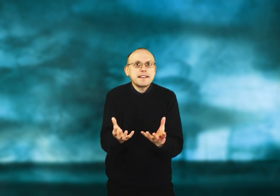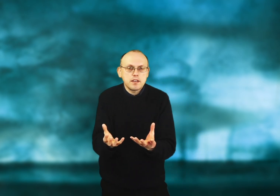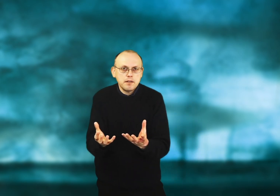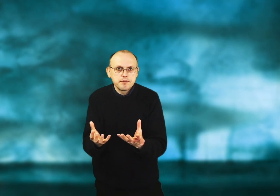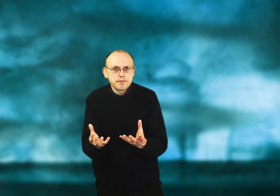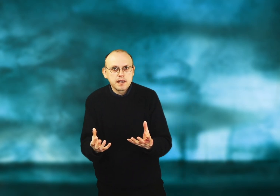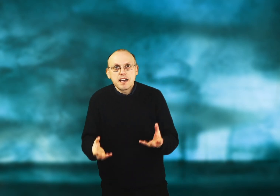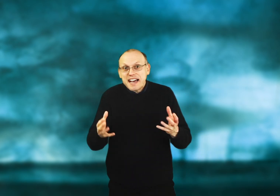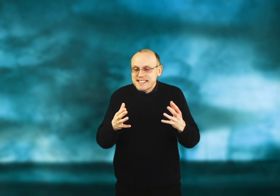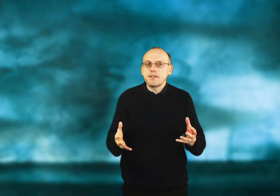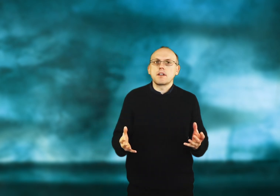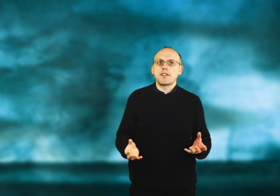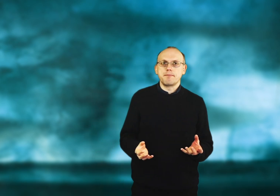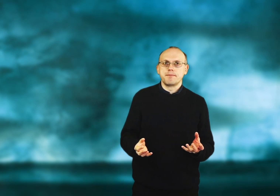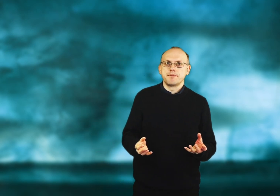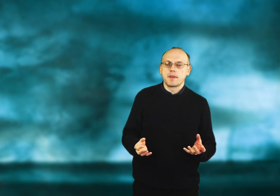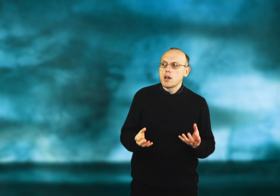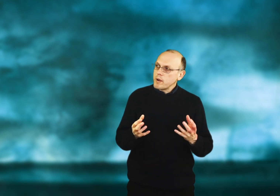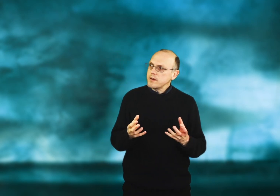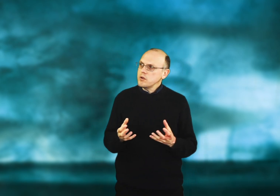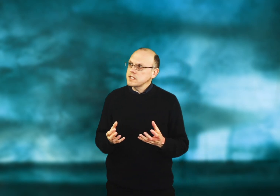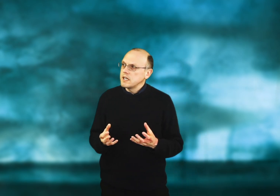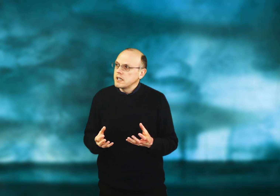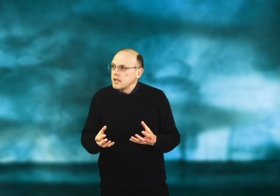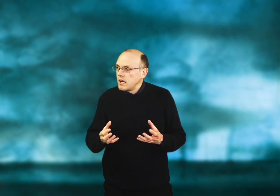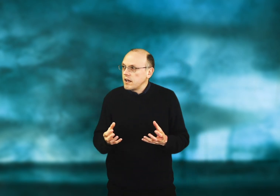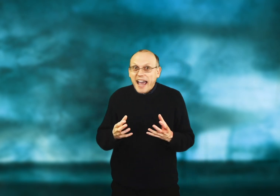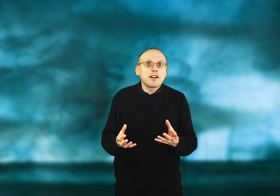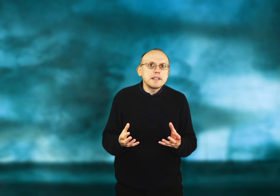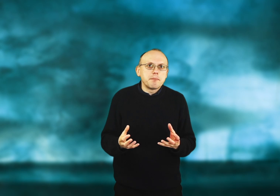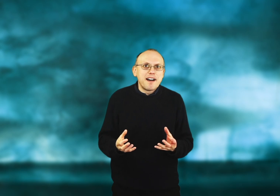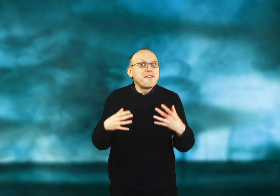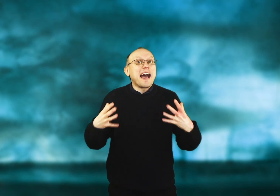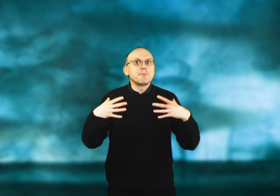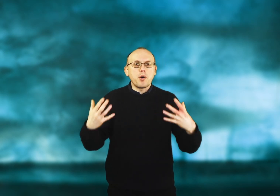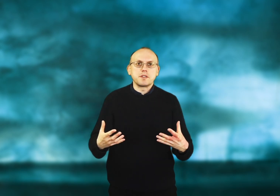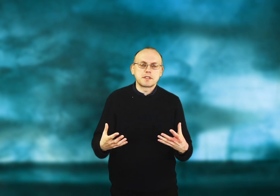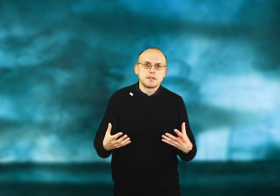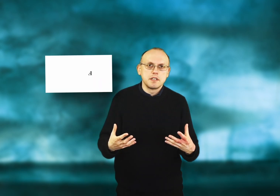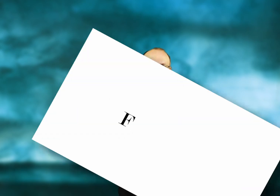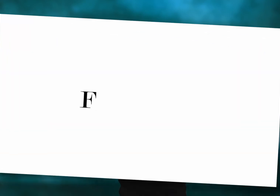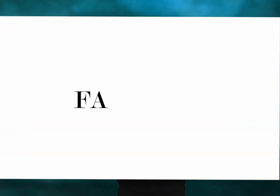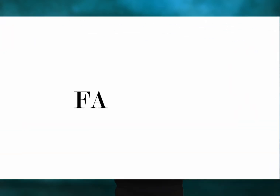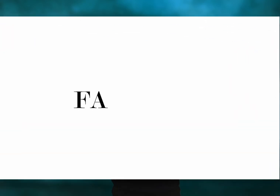reminder, there are 7 of them. We use the acronym FANBOYS,